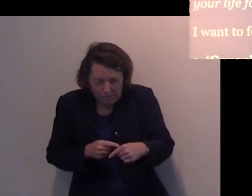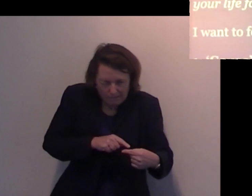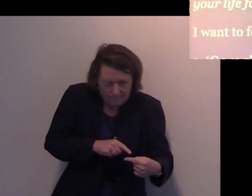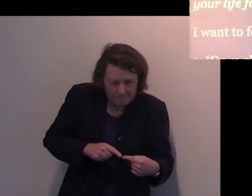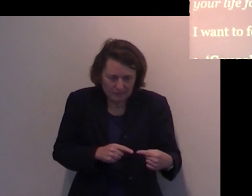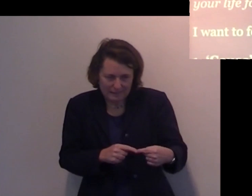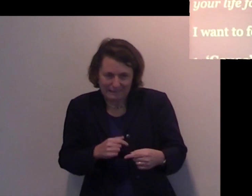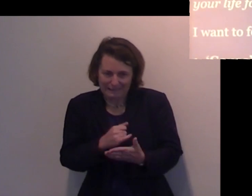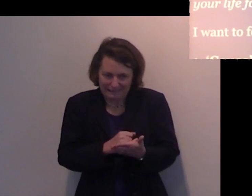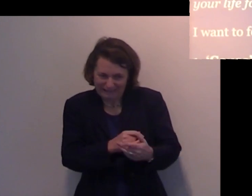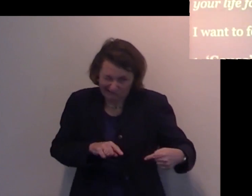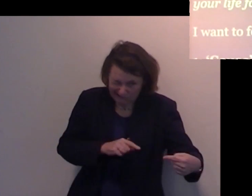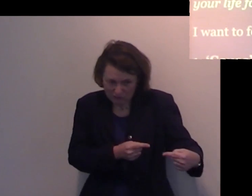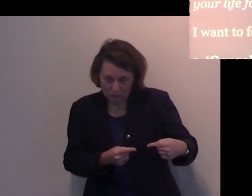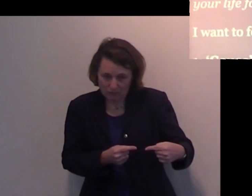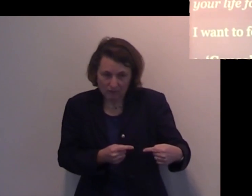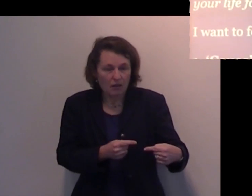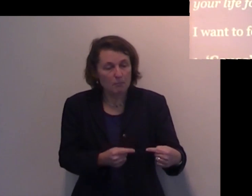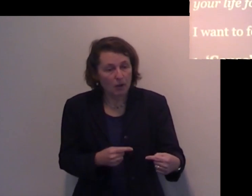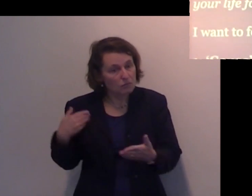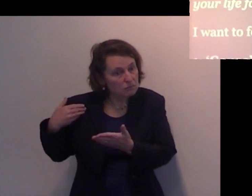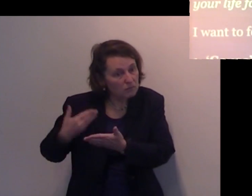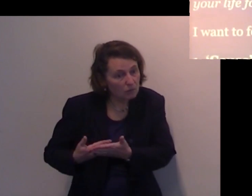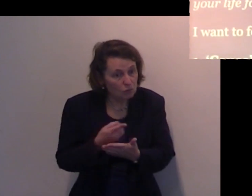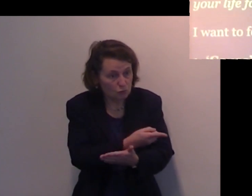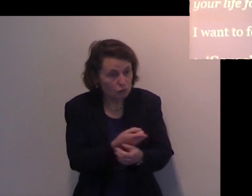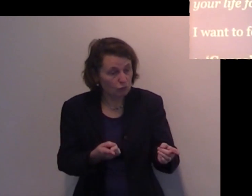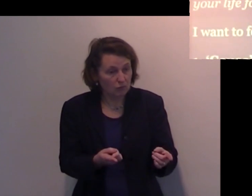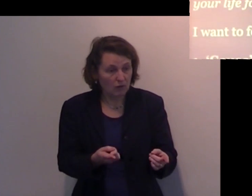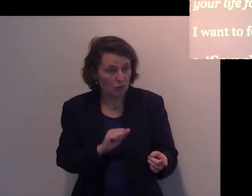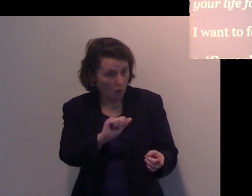but you have not had to give up your life for the cause. Unquote.